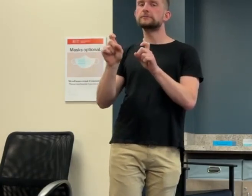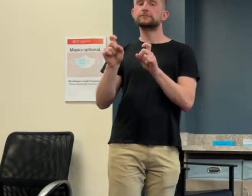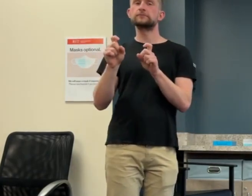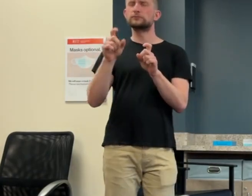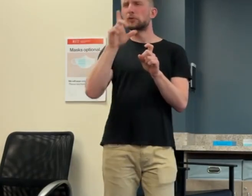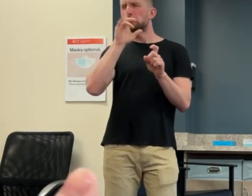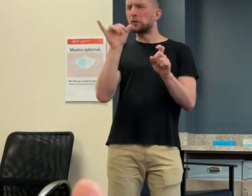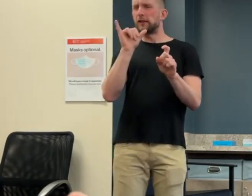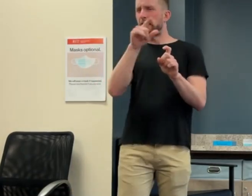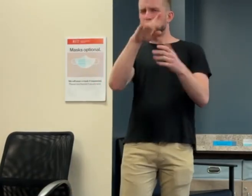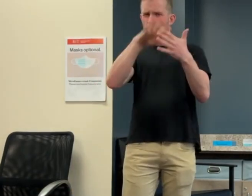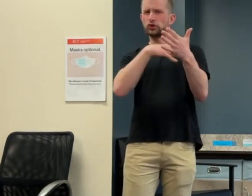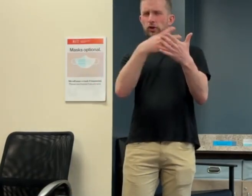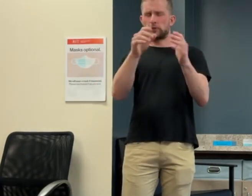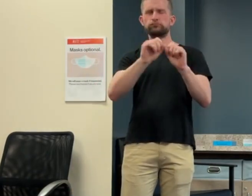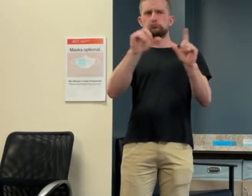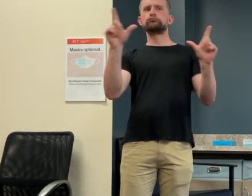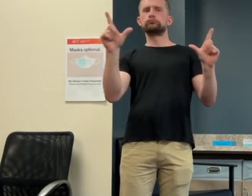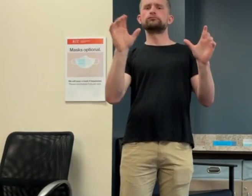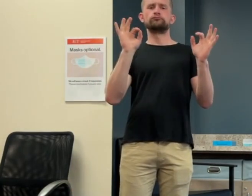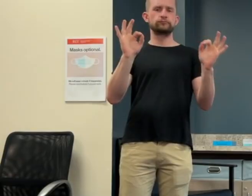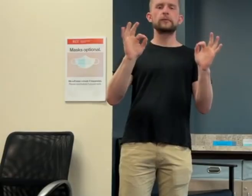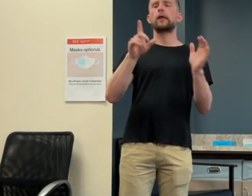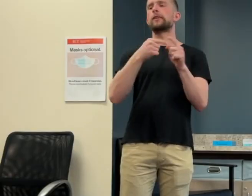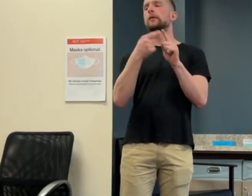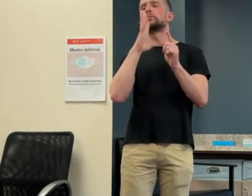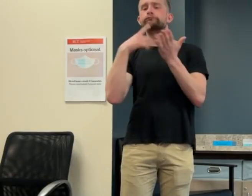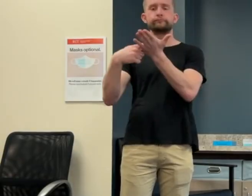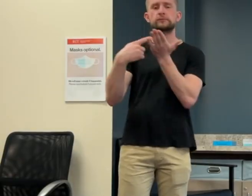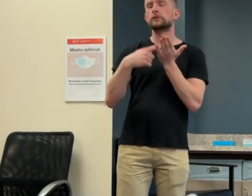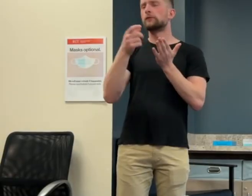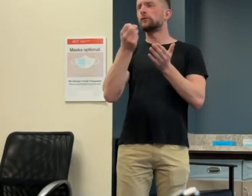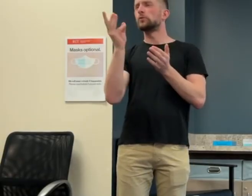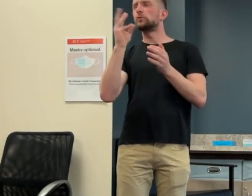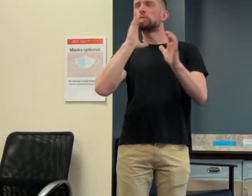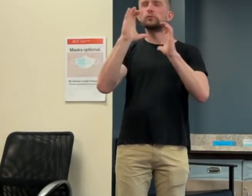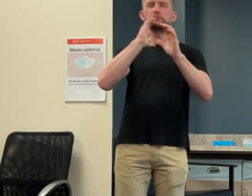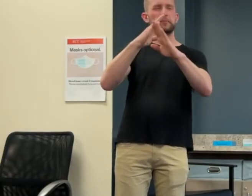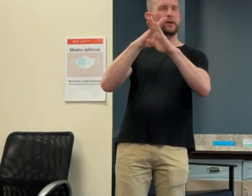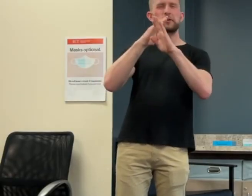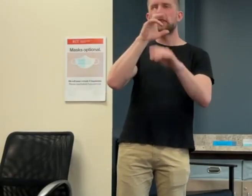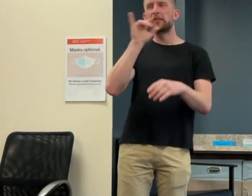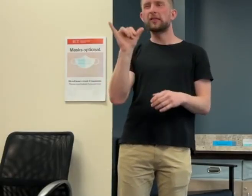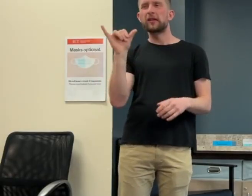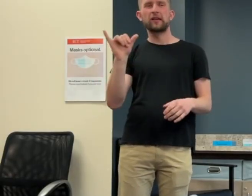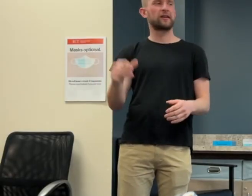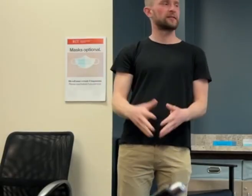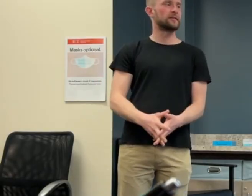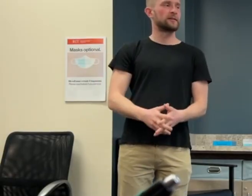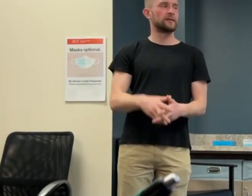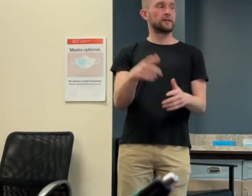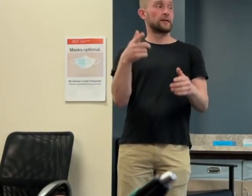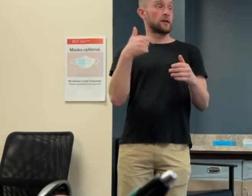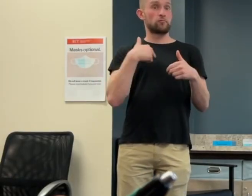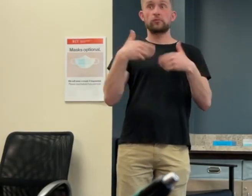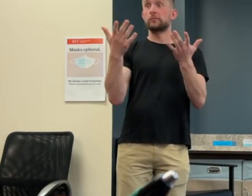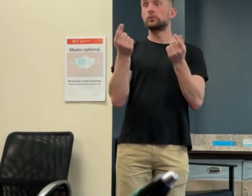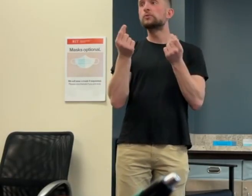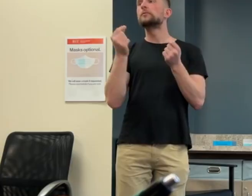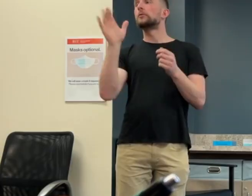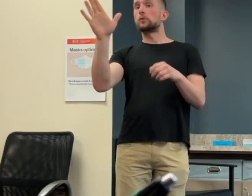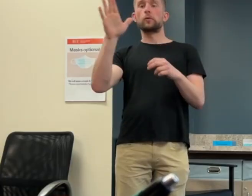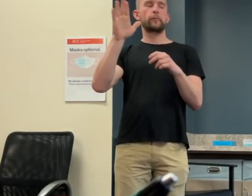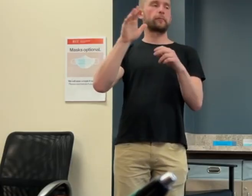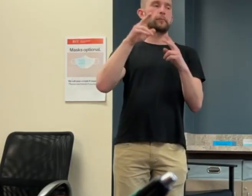communication. So I'll recommend getting their partner's attention first. You can say their name,